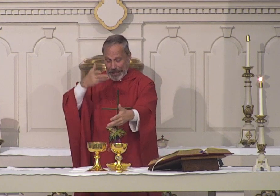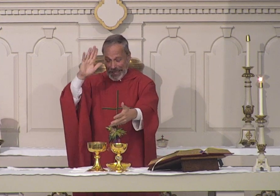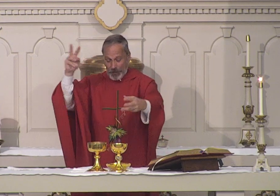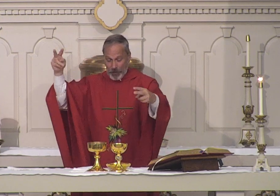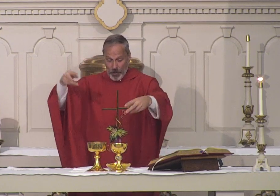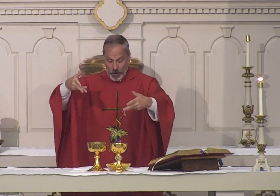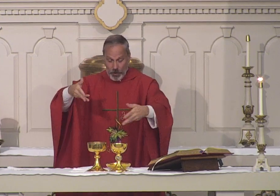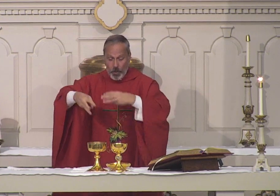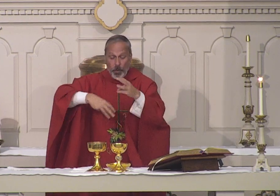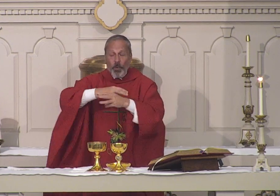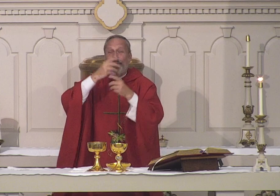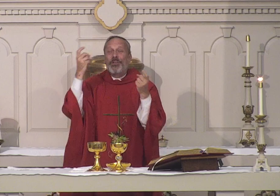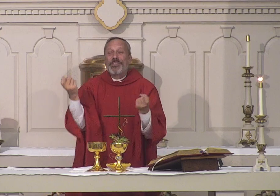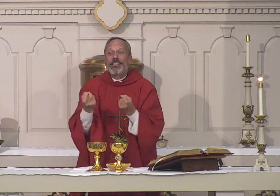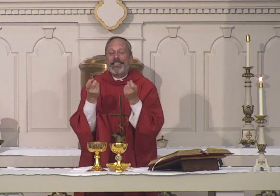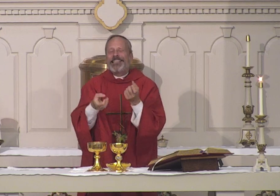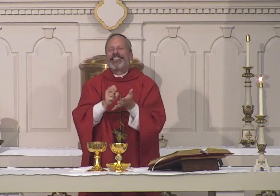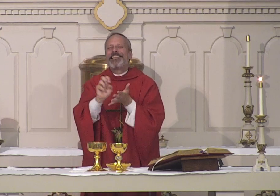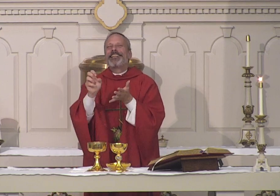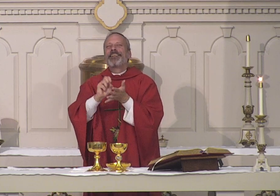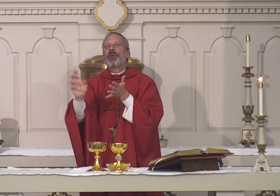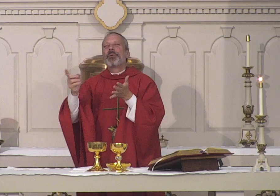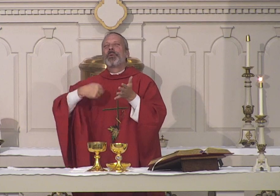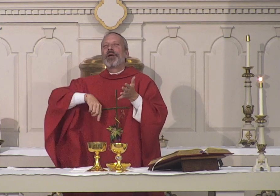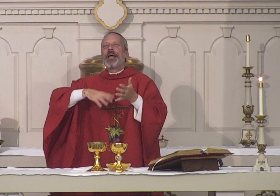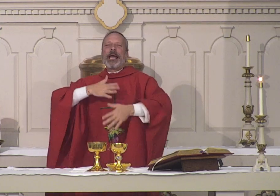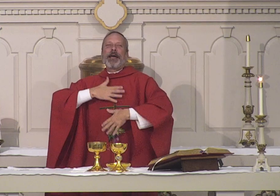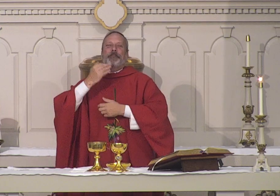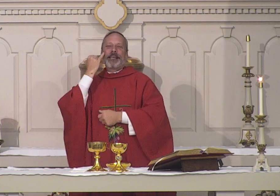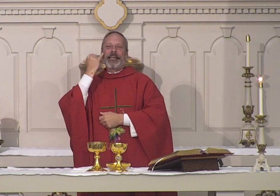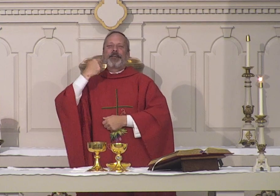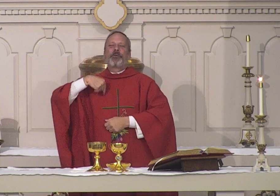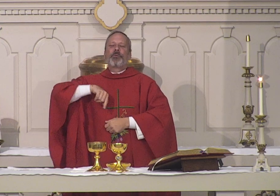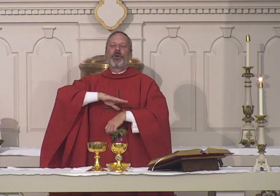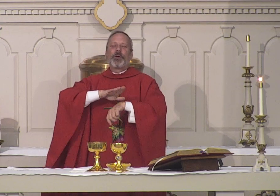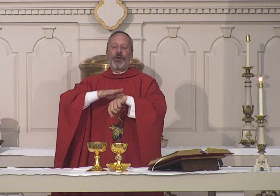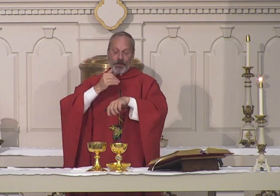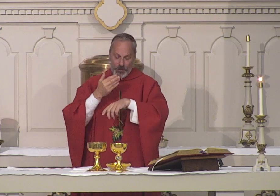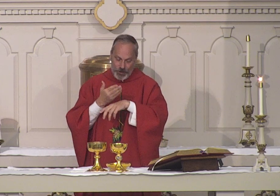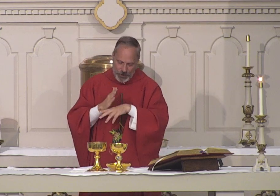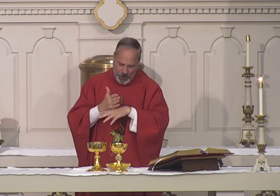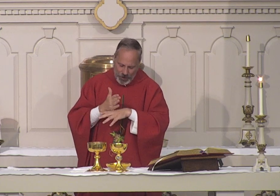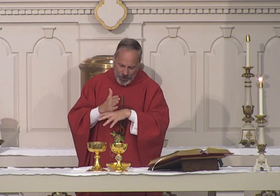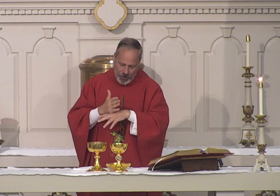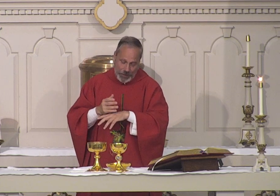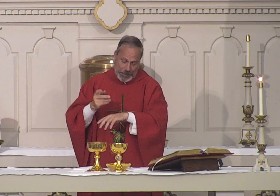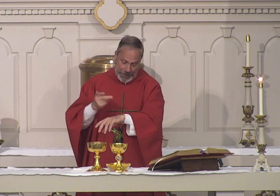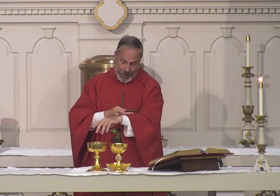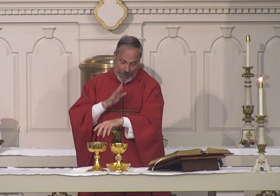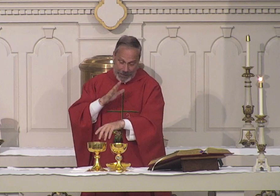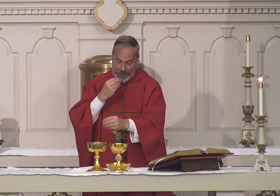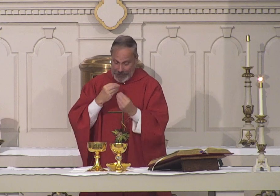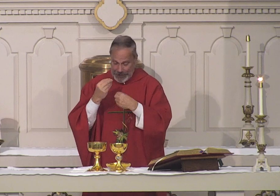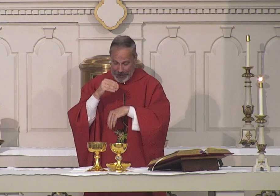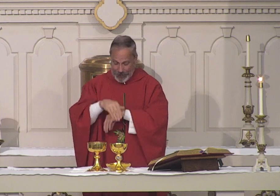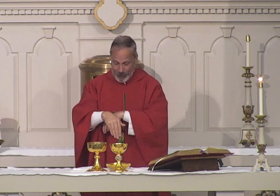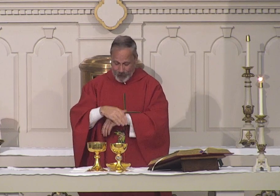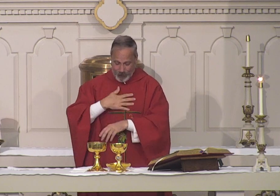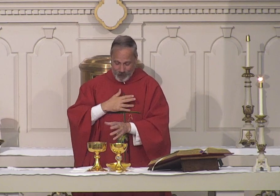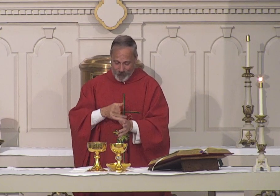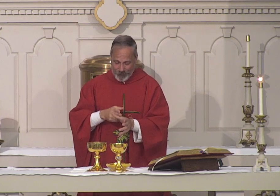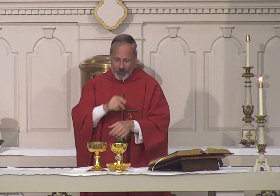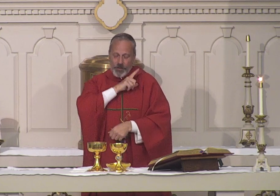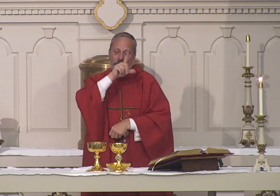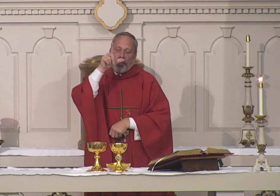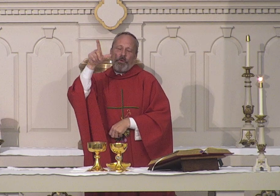Behold the Lamb of God. Behold him who takes away the sins of the world. Blessed are those called to